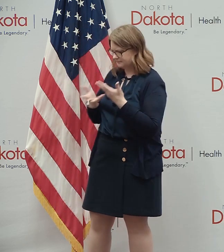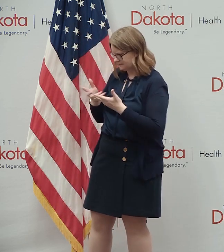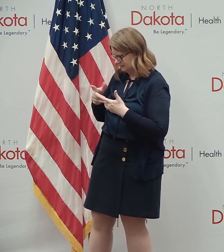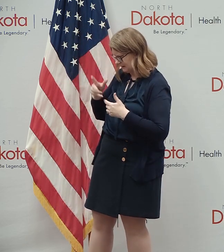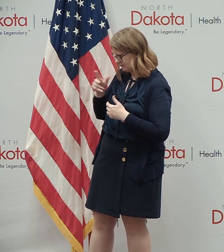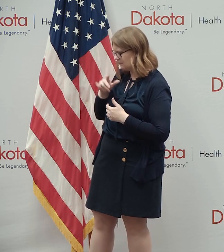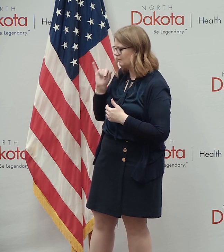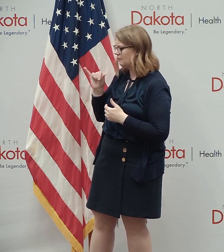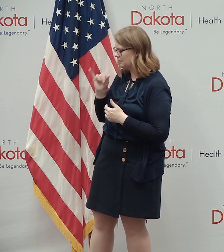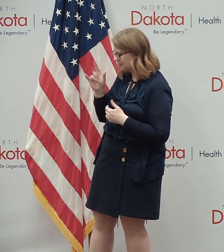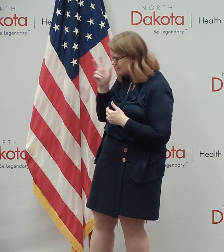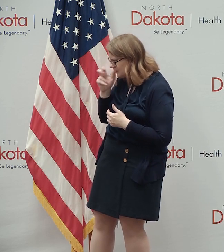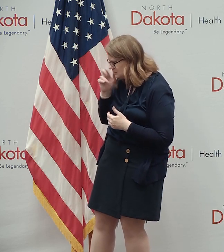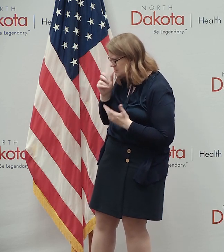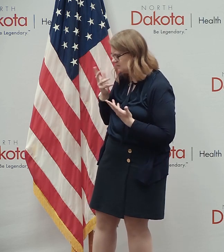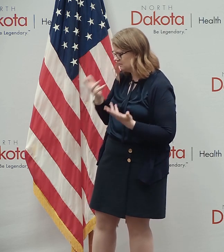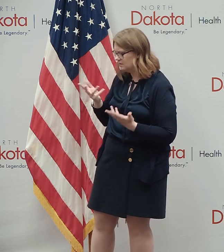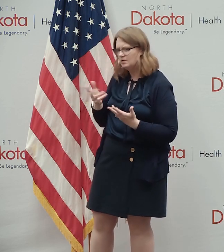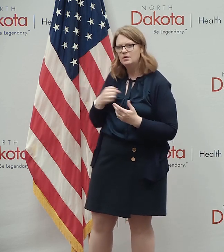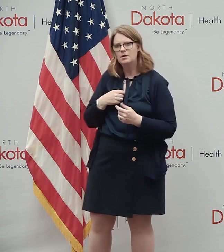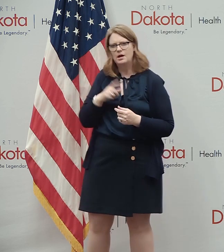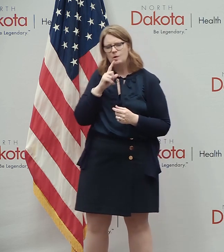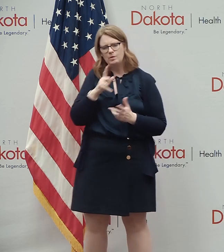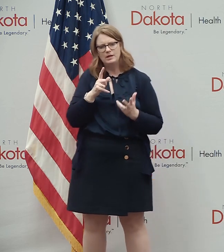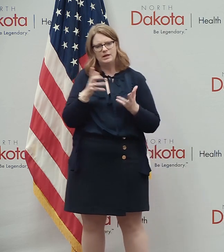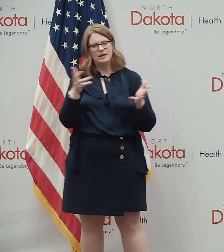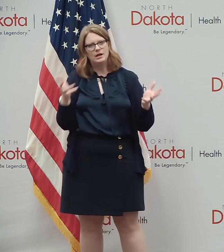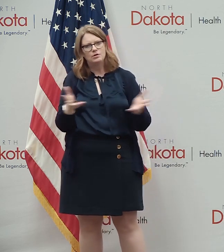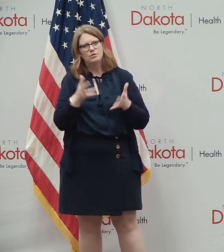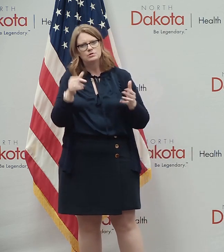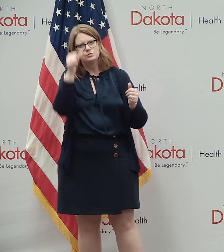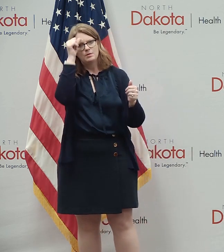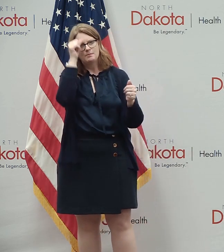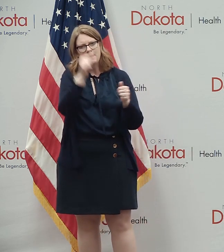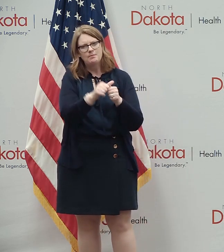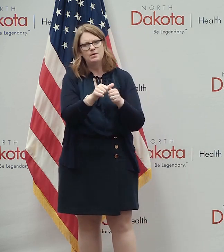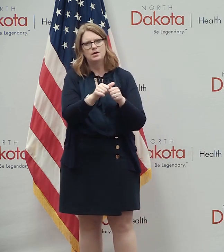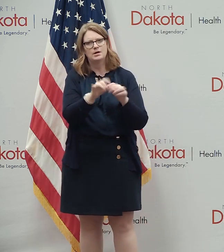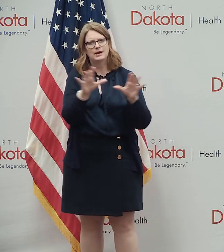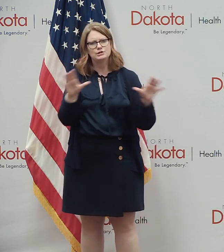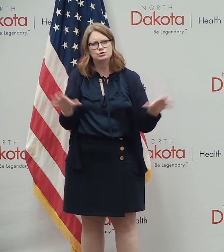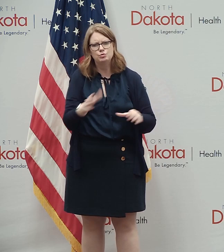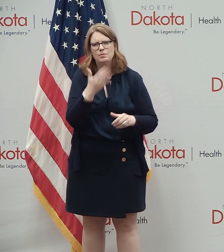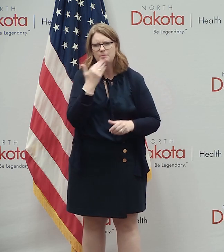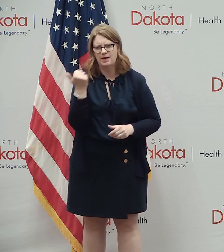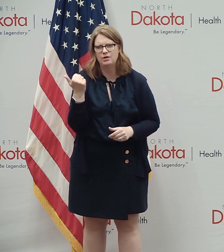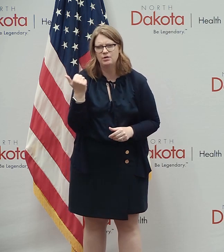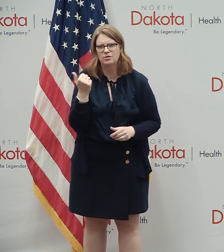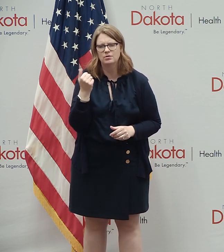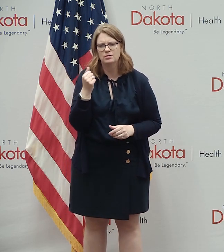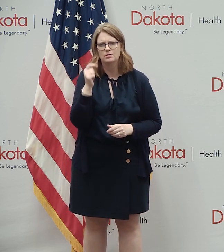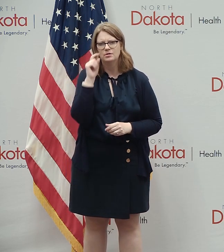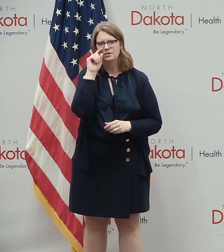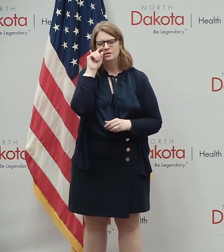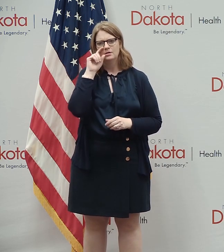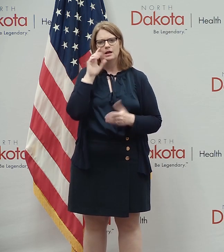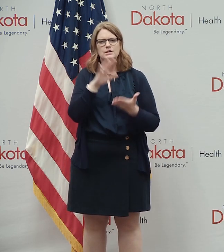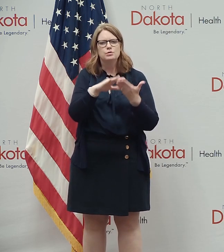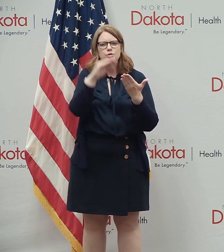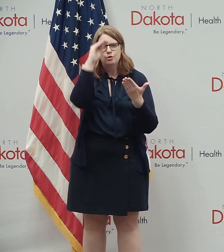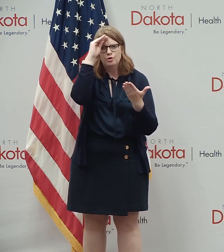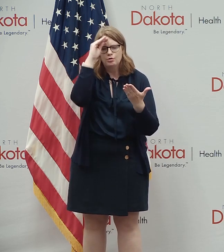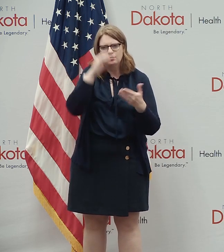the courage to remember and to do better and to be better. We are fortunate that North Dakota, that we've